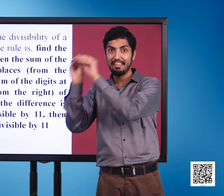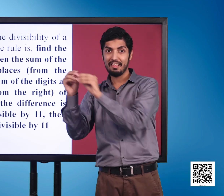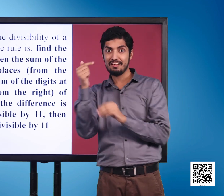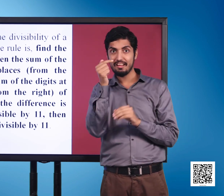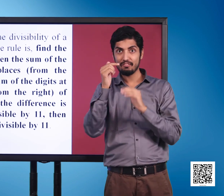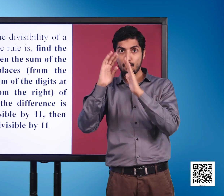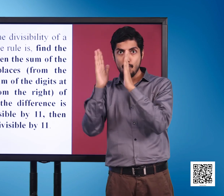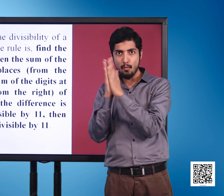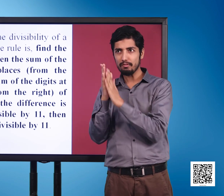the number.